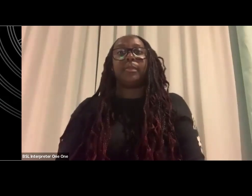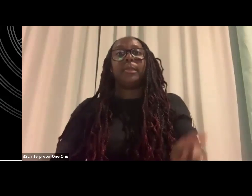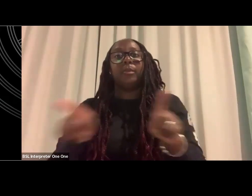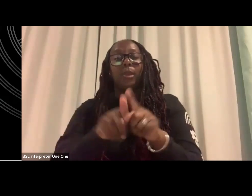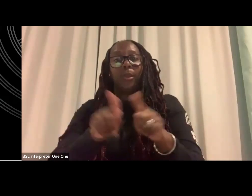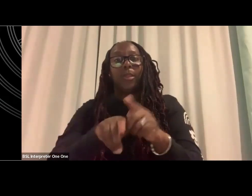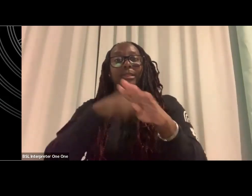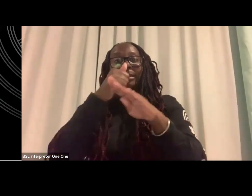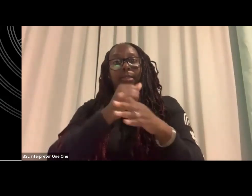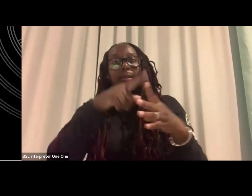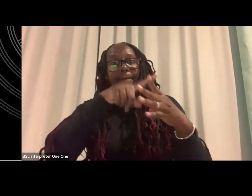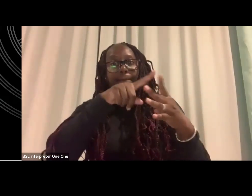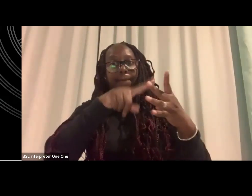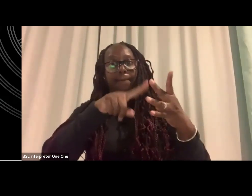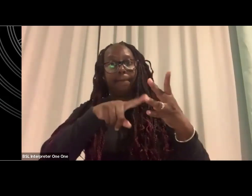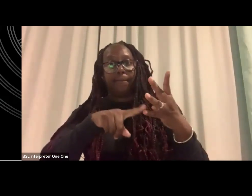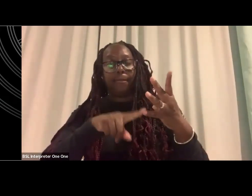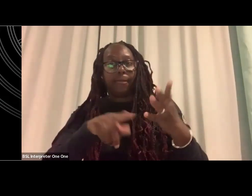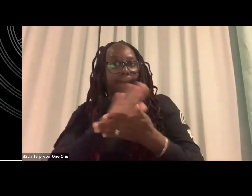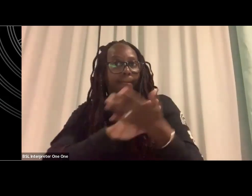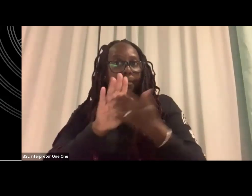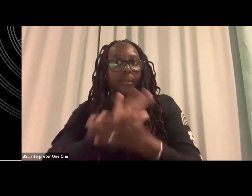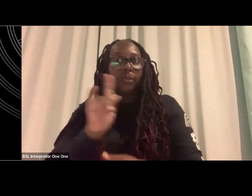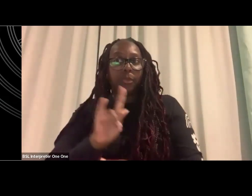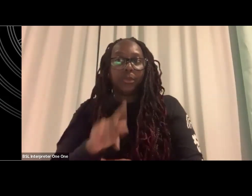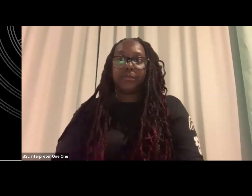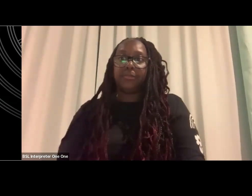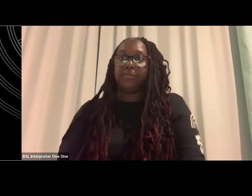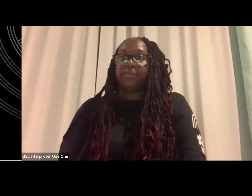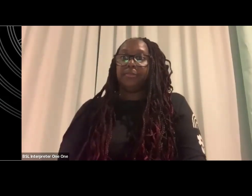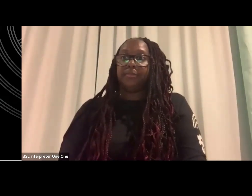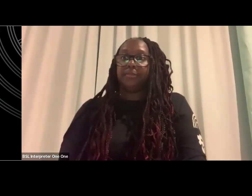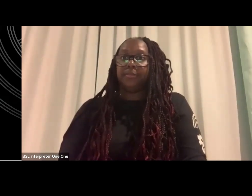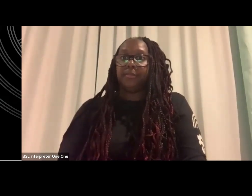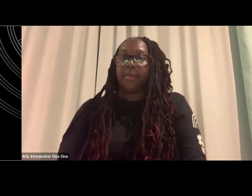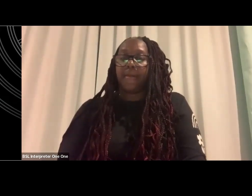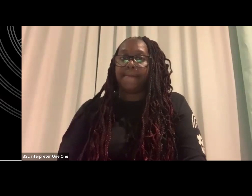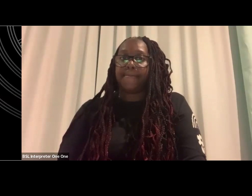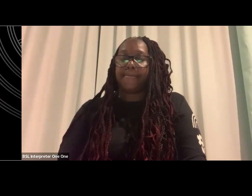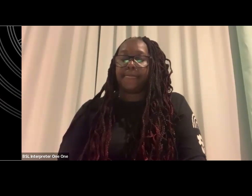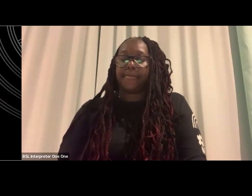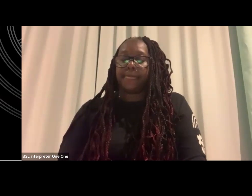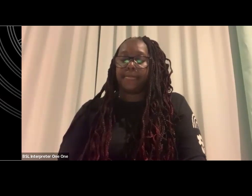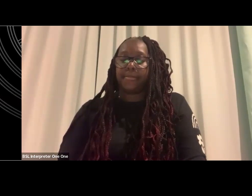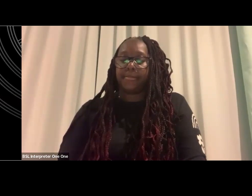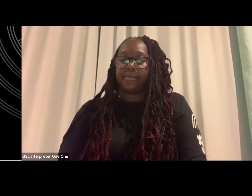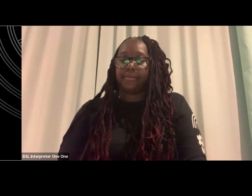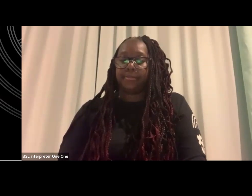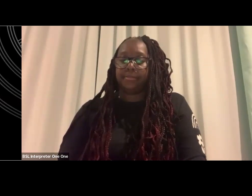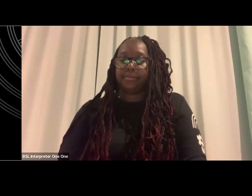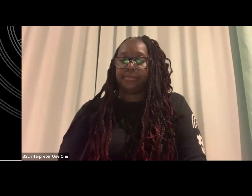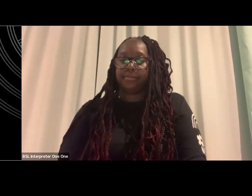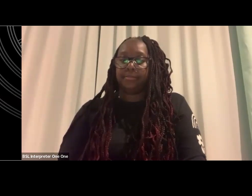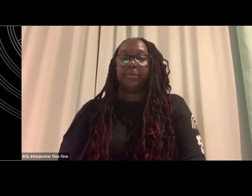Hara Waiora, which in combination, I think, make it a comprehensive, albeit inevitably